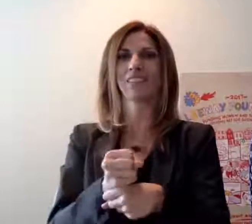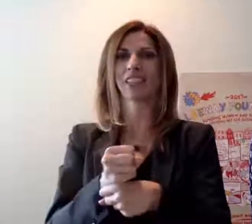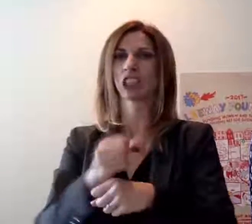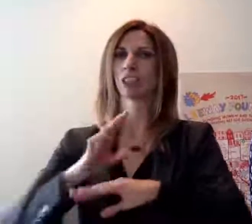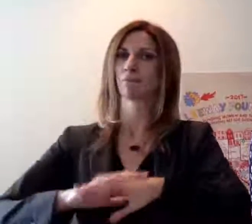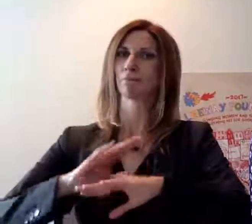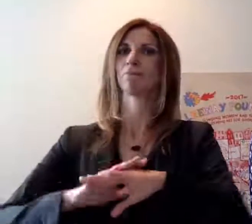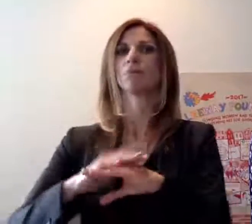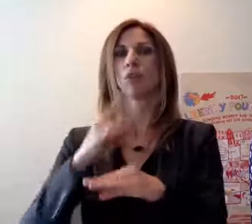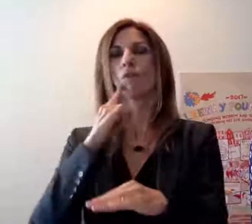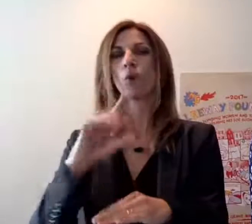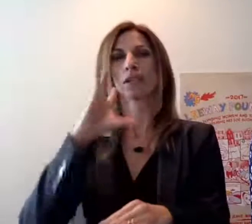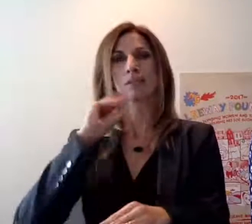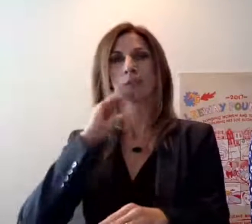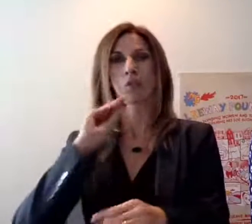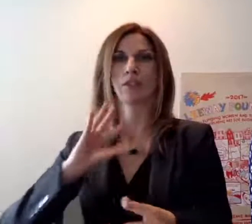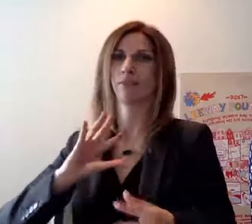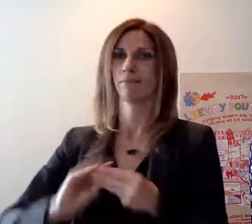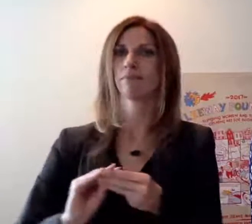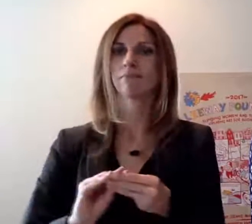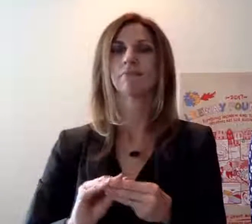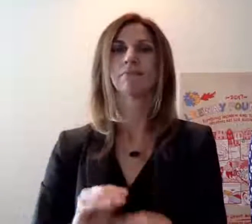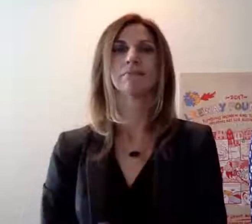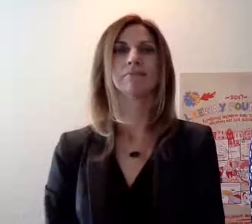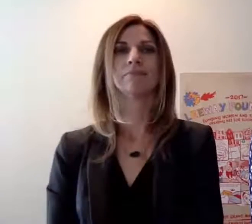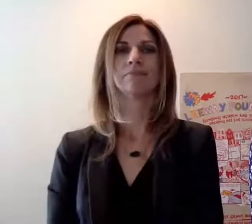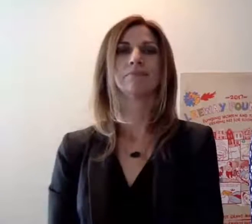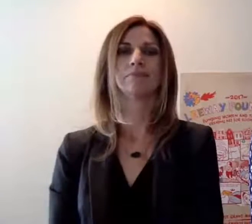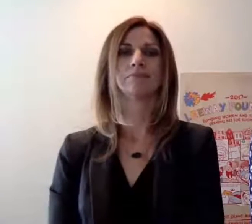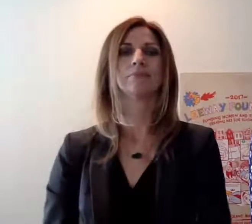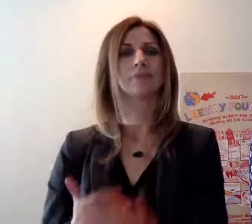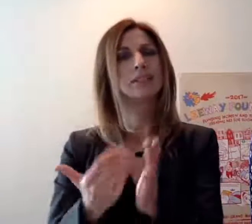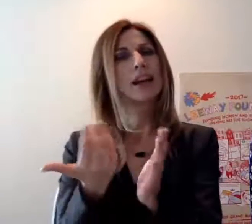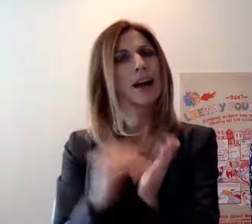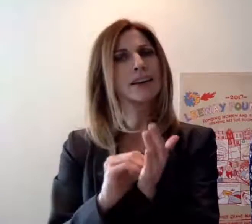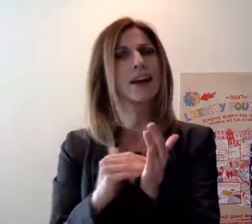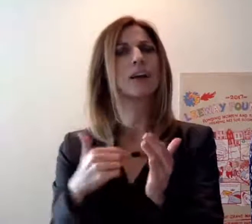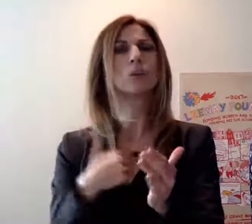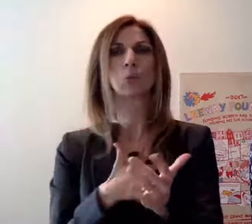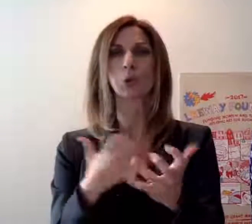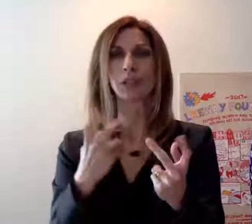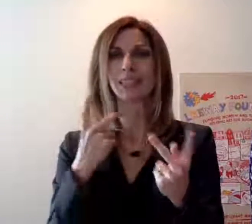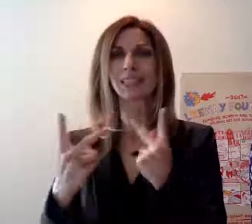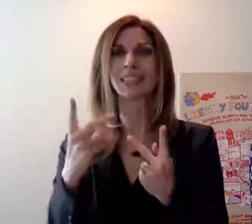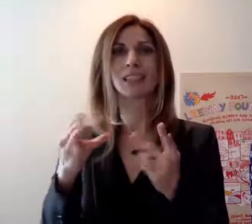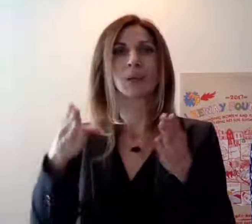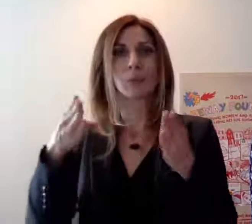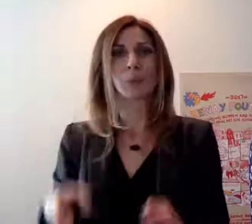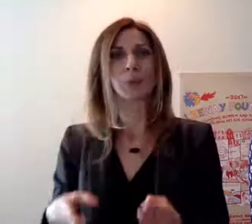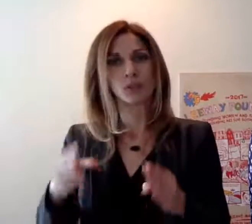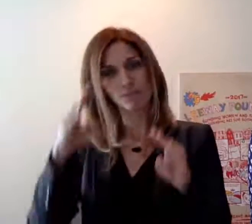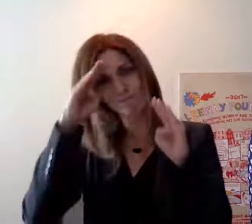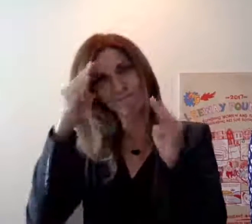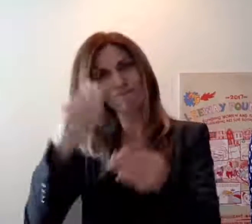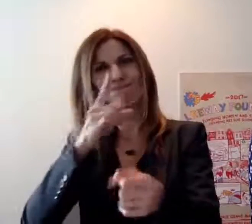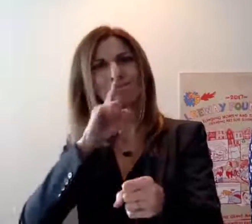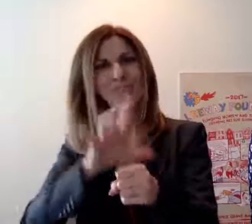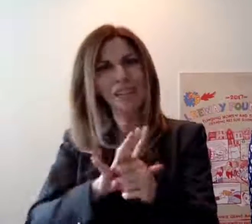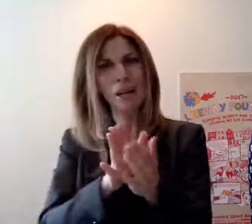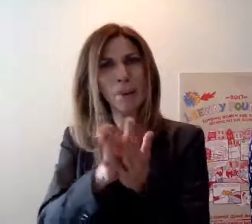the minimum in terms of your experience. Again, we're just looking for that dedication